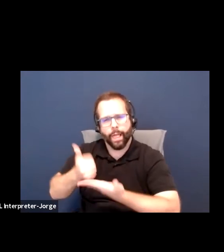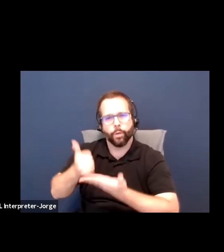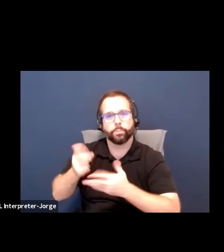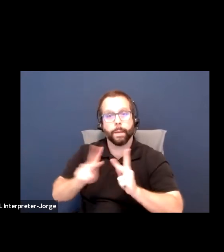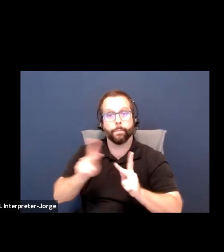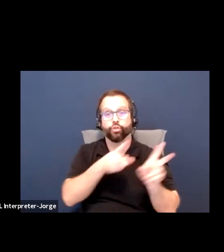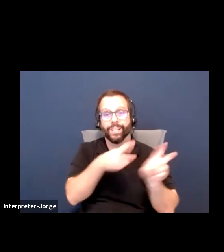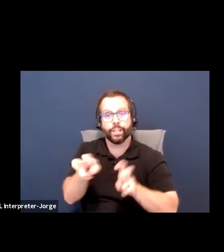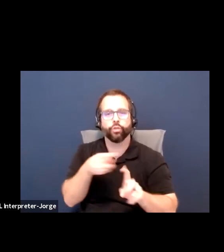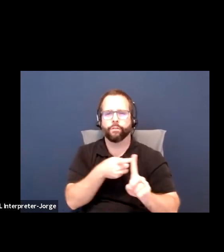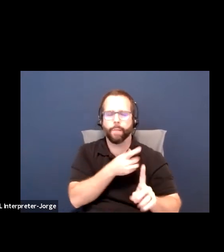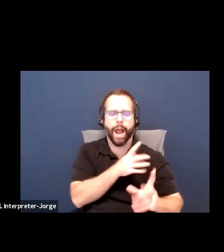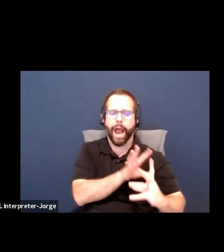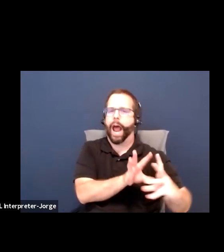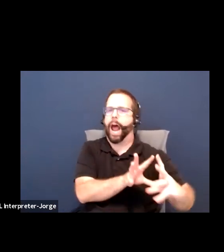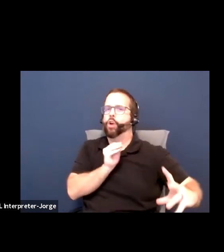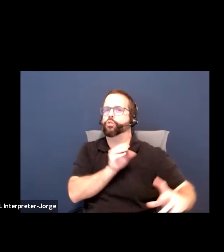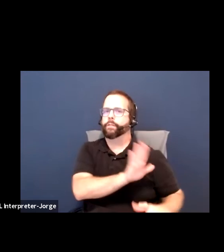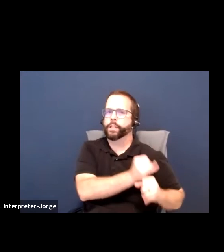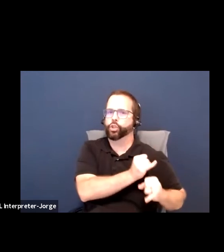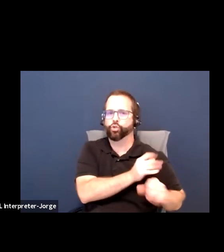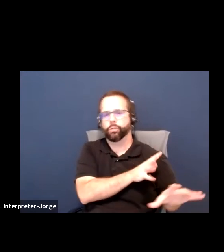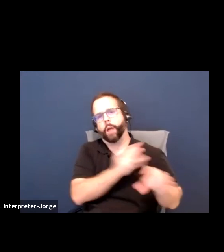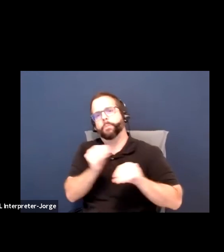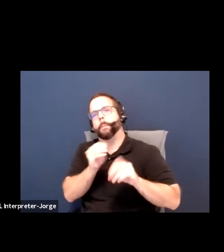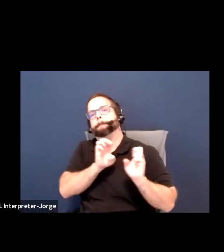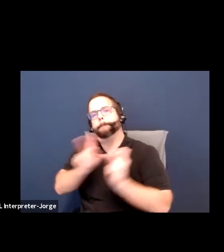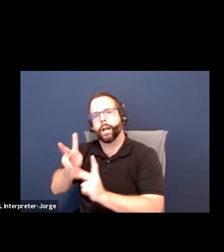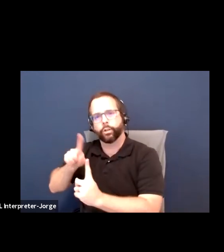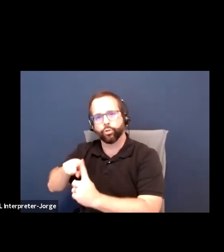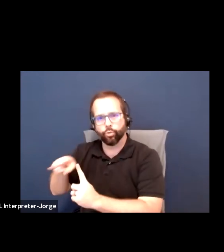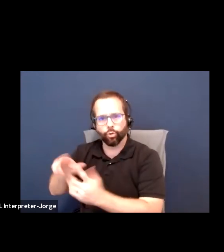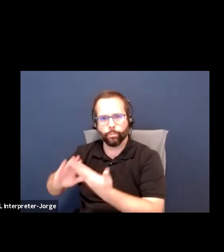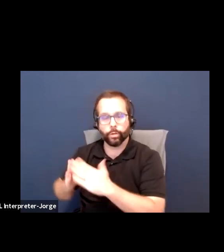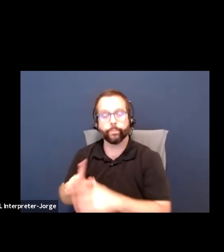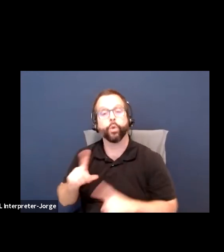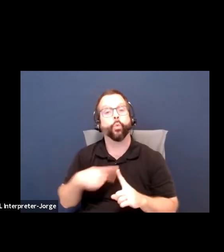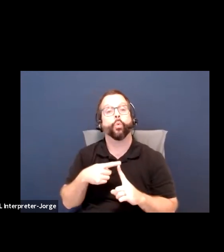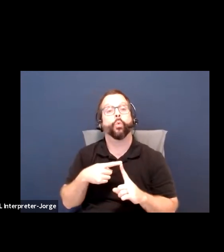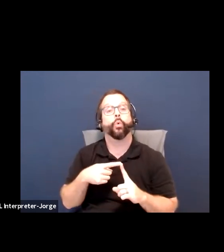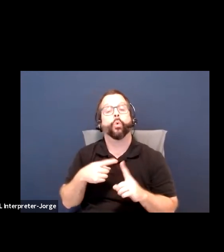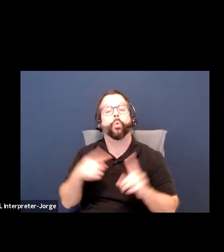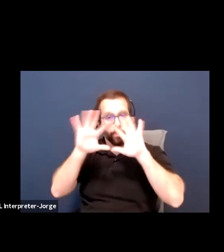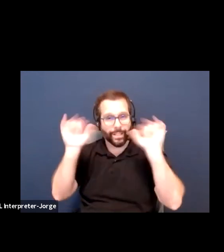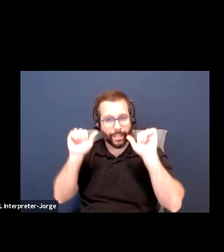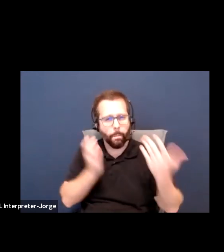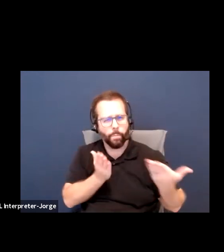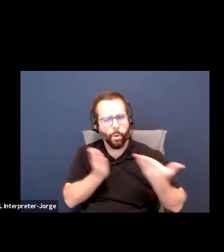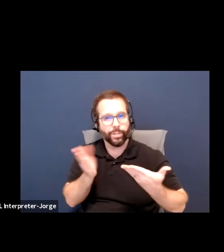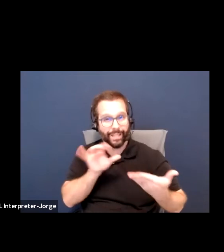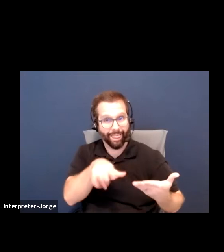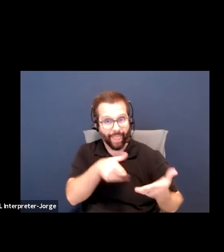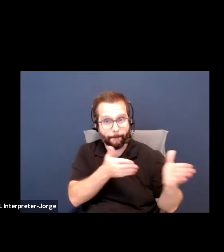of institutions to their communities. What the president has been proposing in this